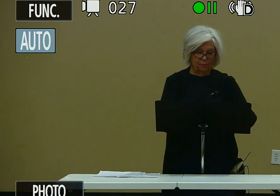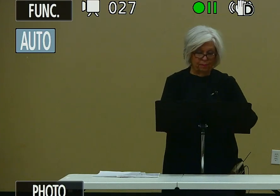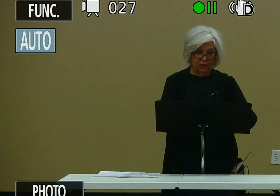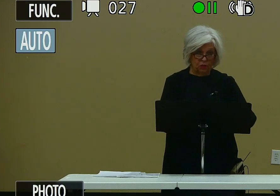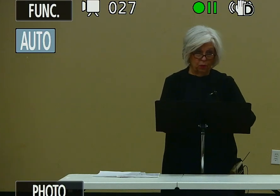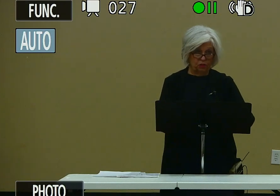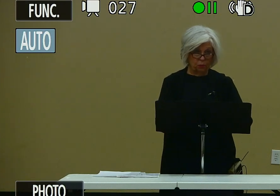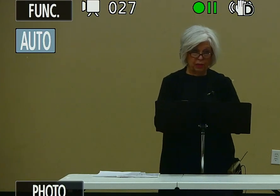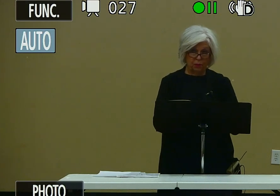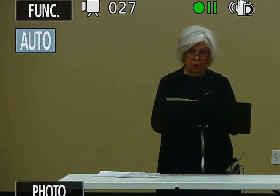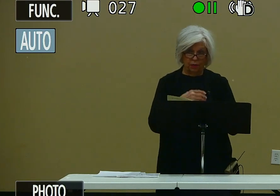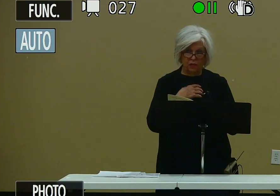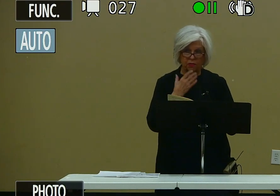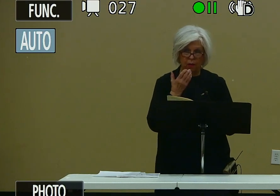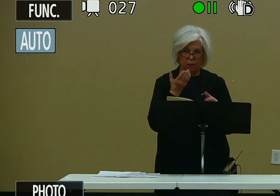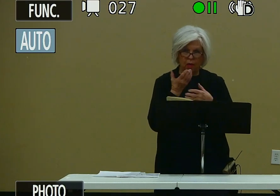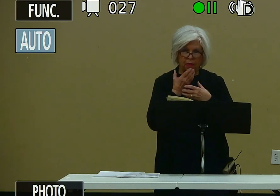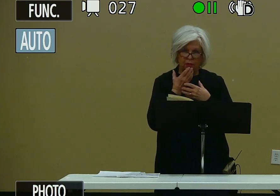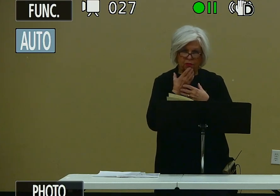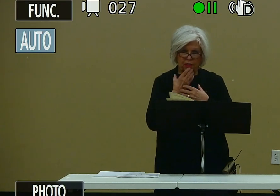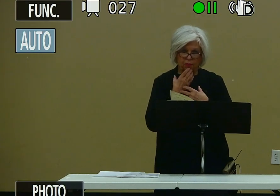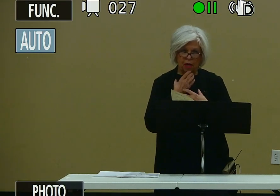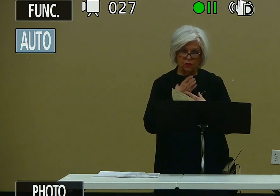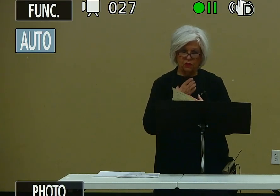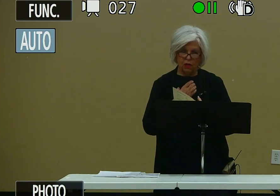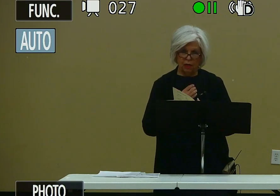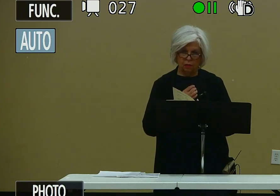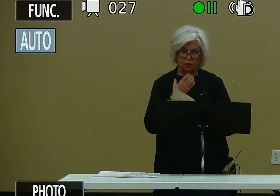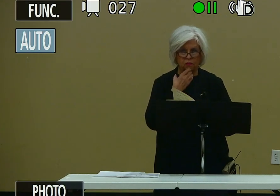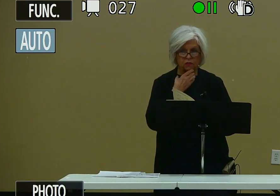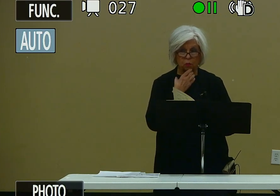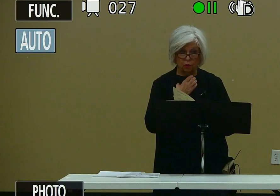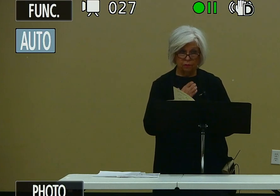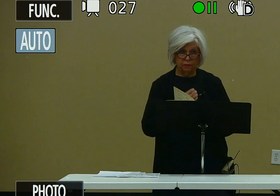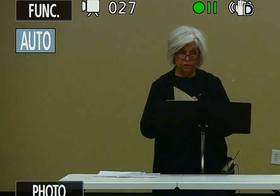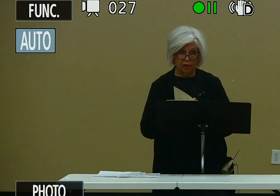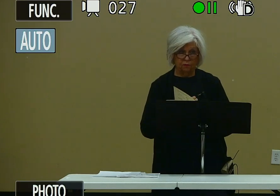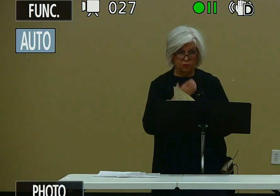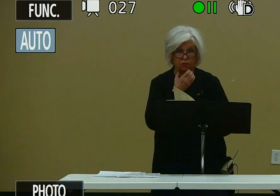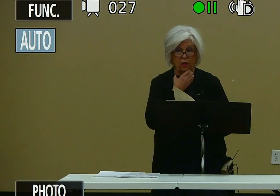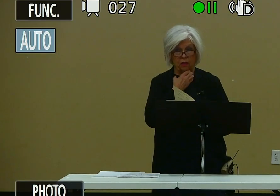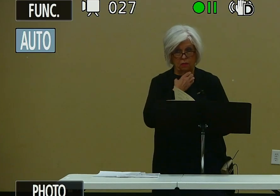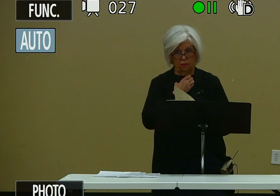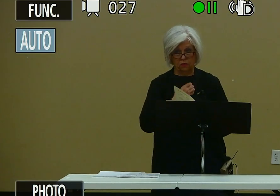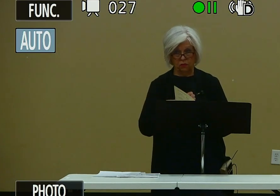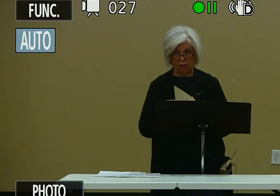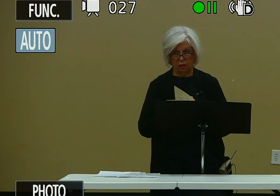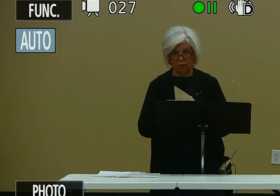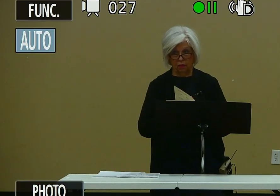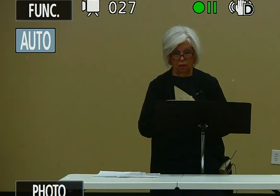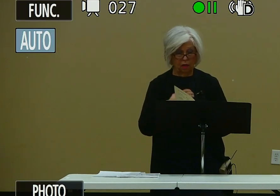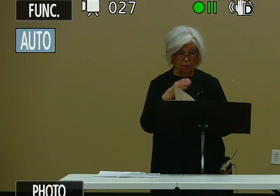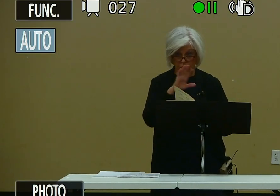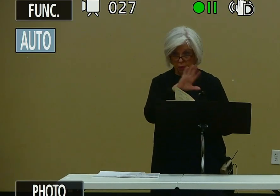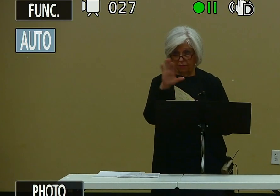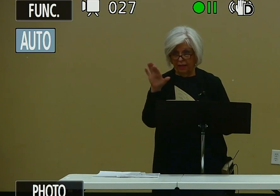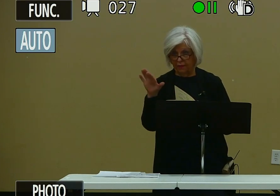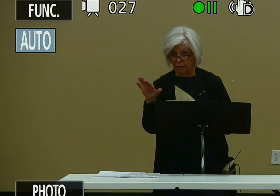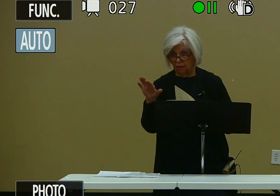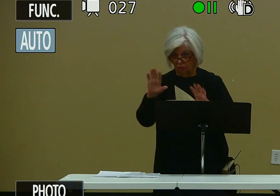Because what you really want is that deep down desire. This is the word, the sign for desire. Desire. Although you haven't had that yet, so pretend